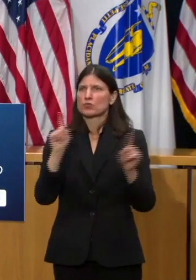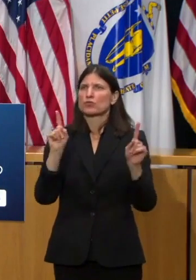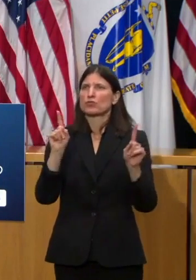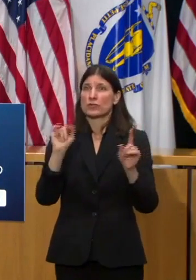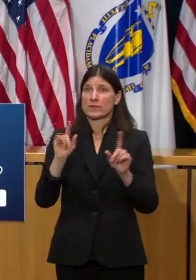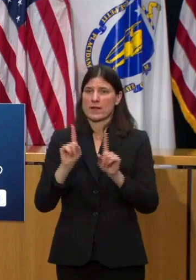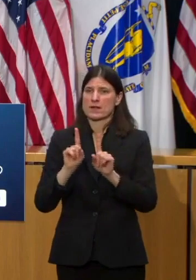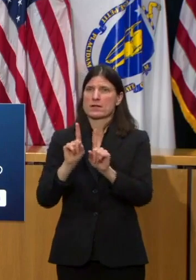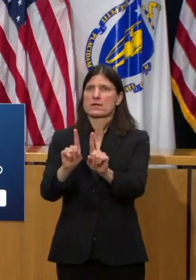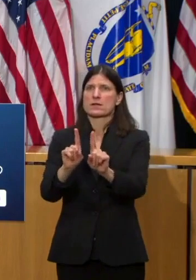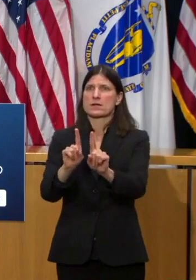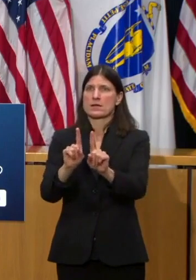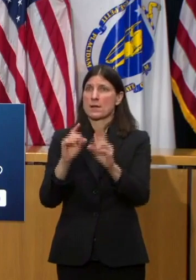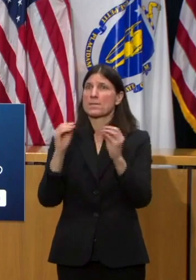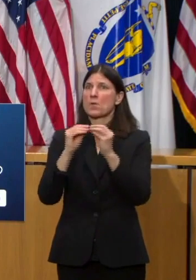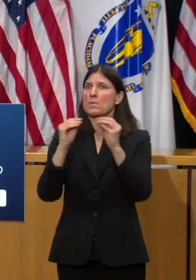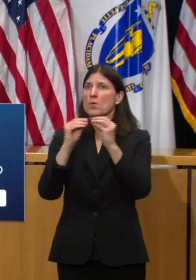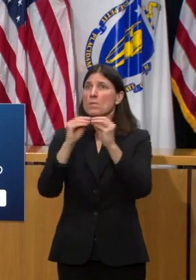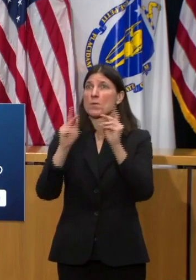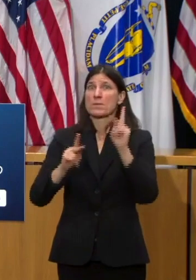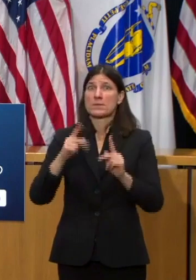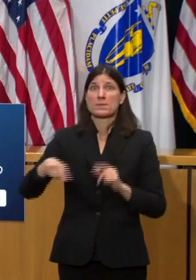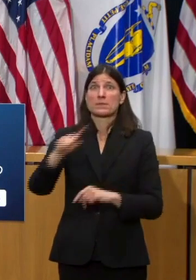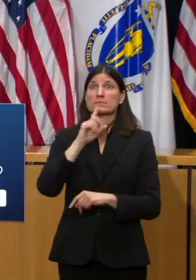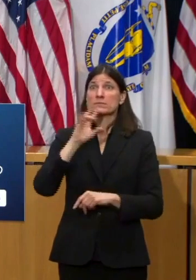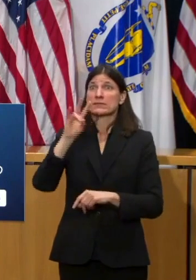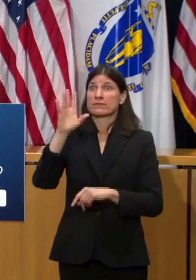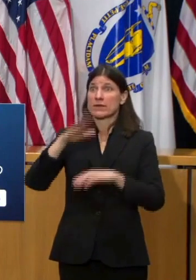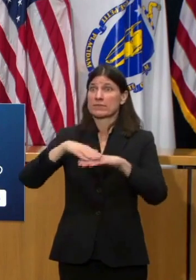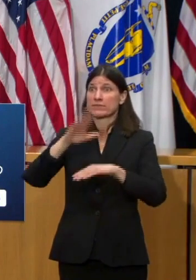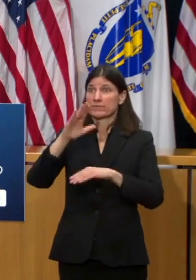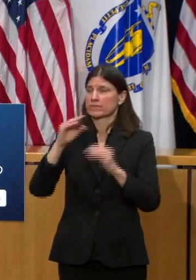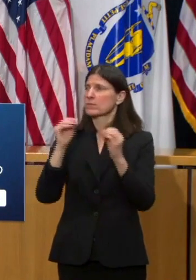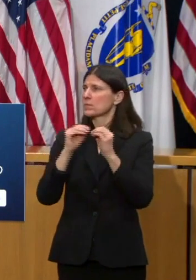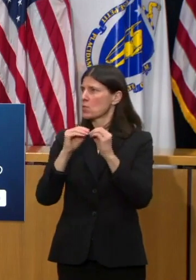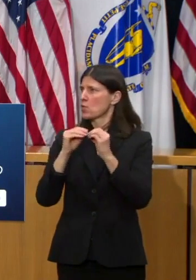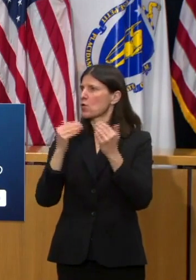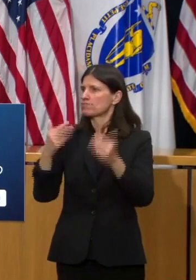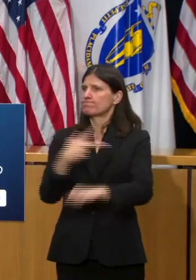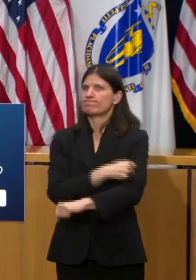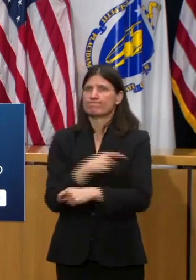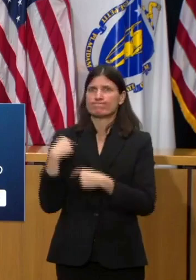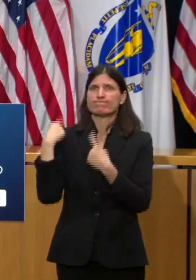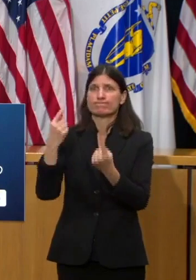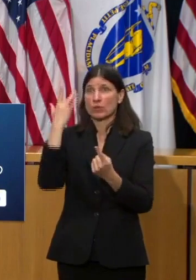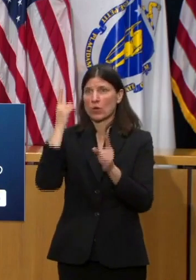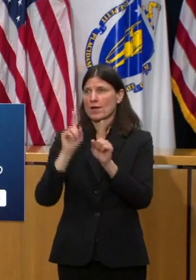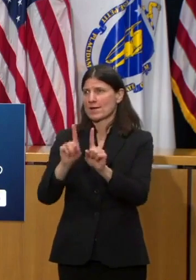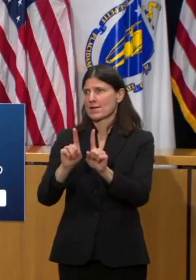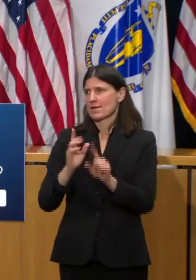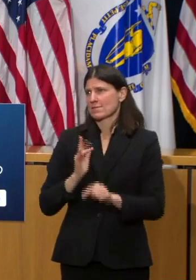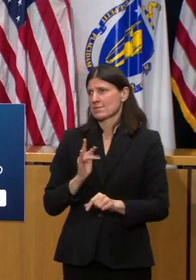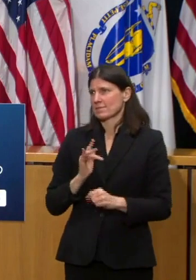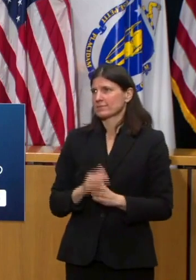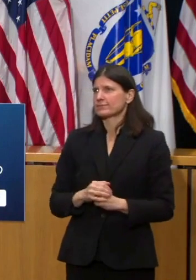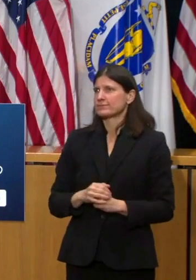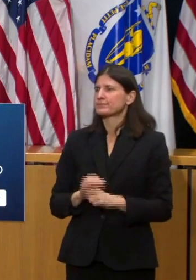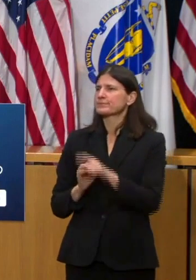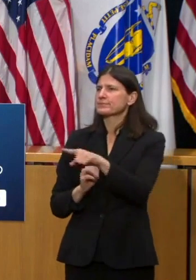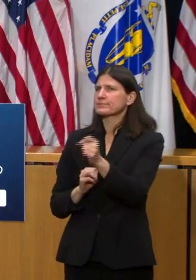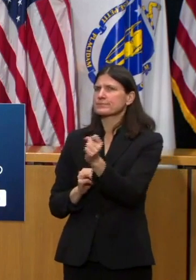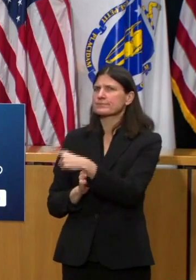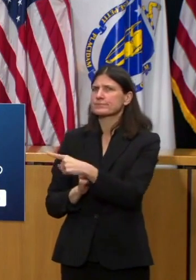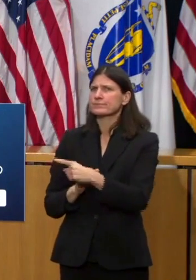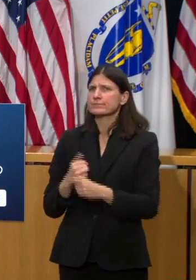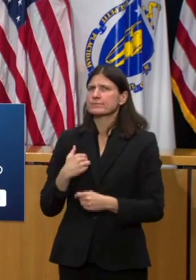75, pretty much since we started with that population. Governor, can I ask you about maybe pushback